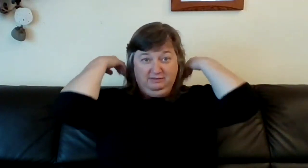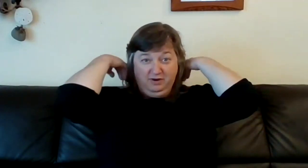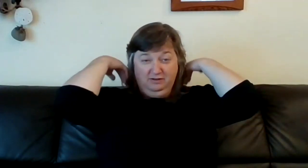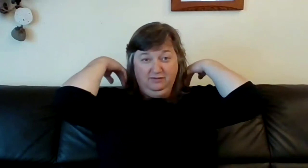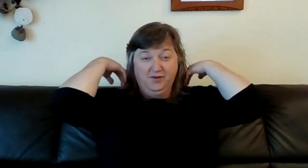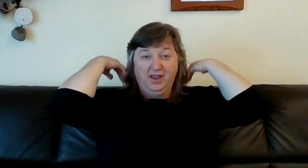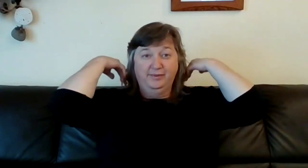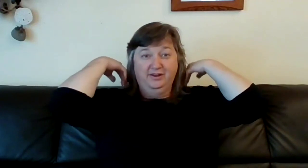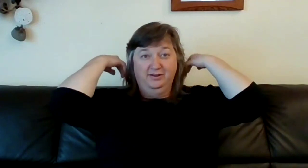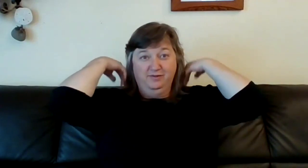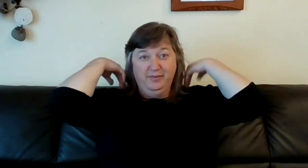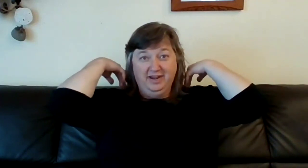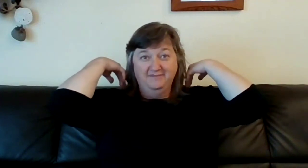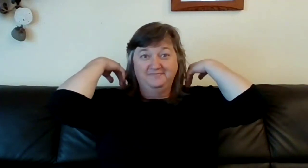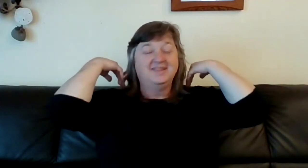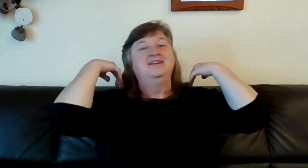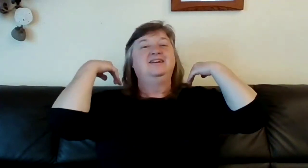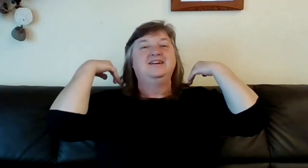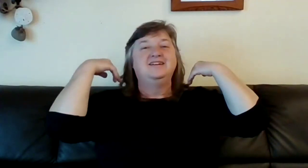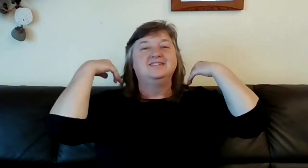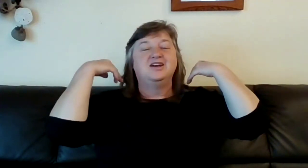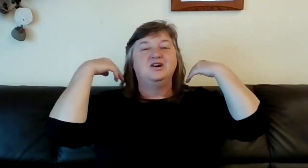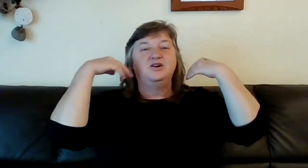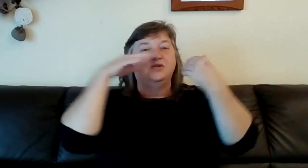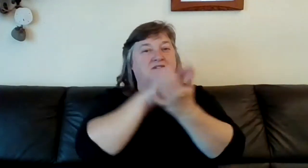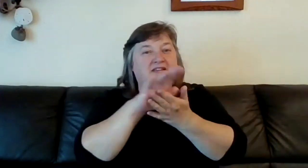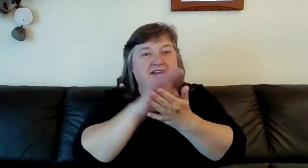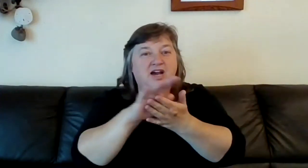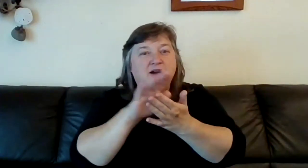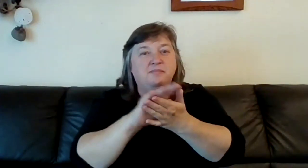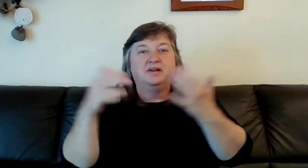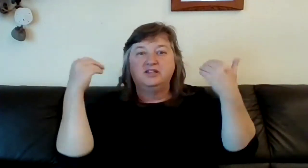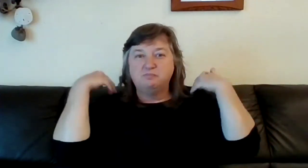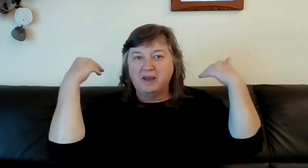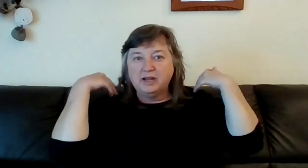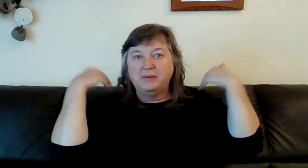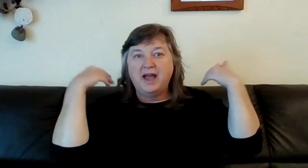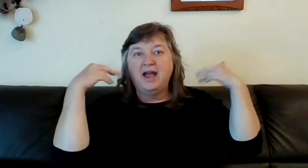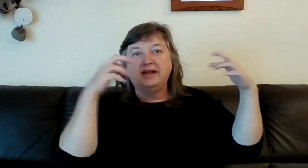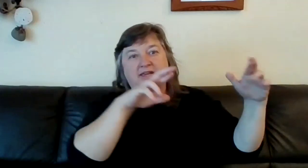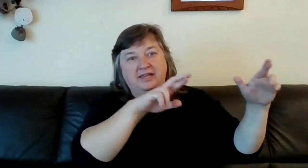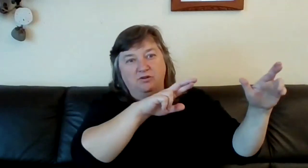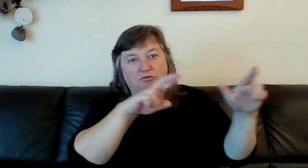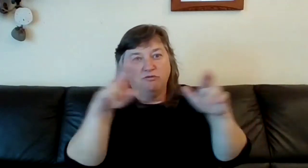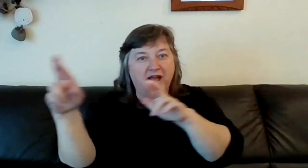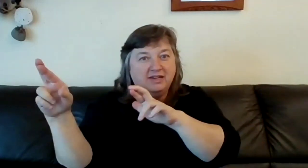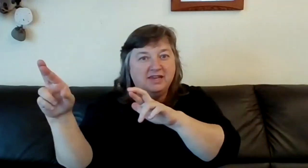part of the vocabulary for Monday. So clean up, get your backpack, get